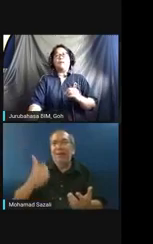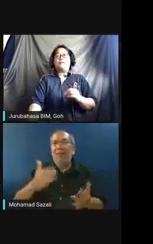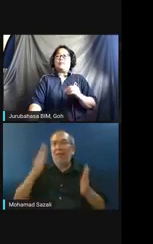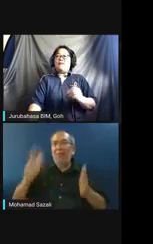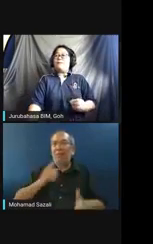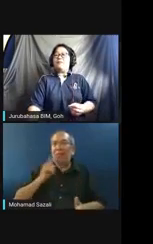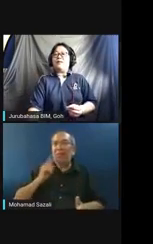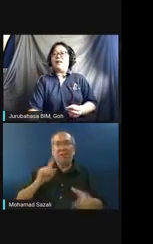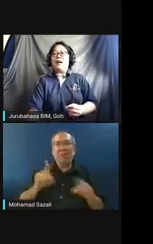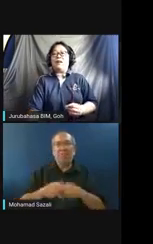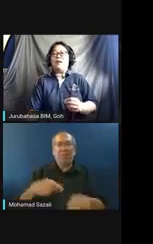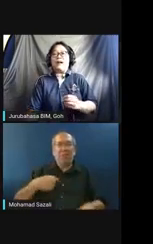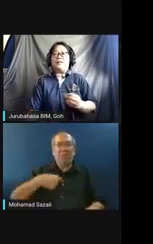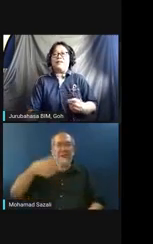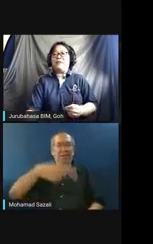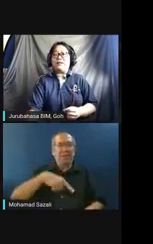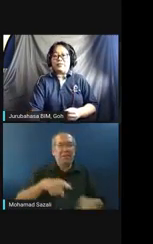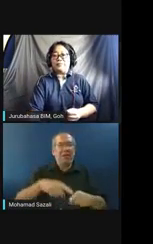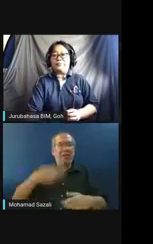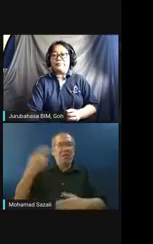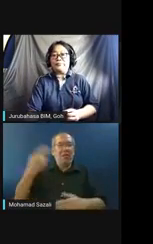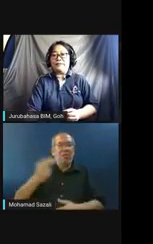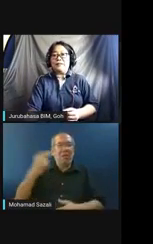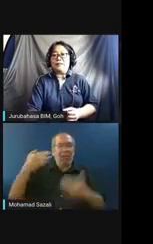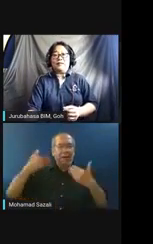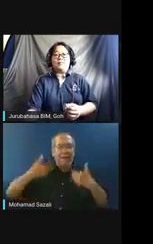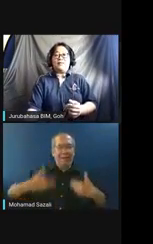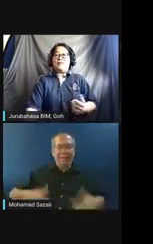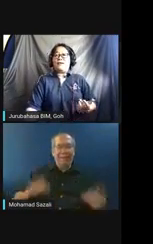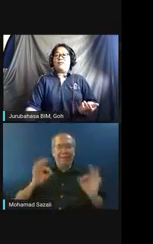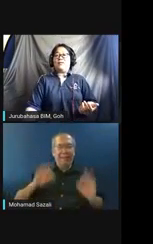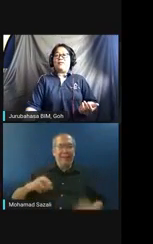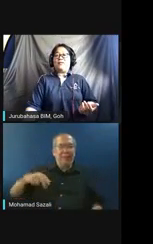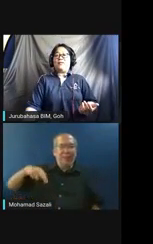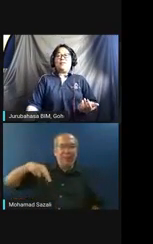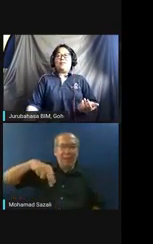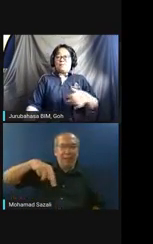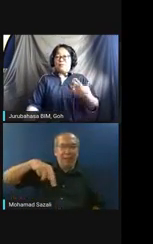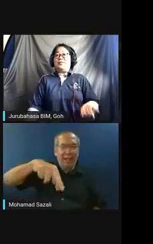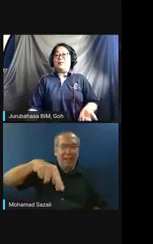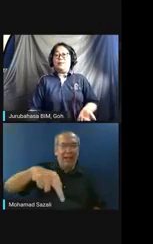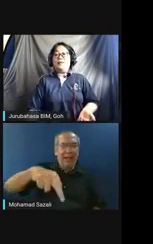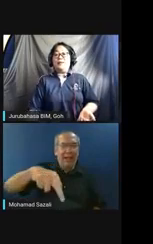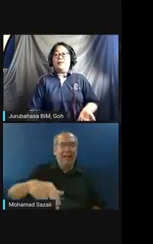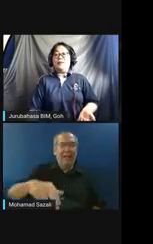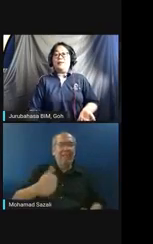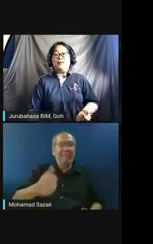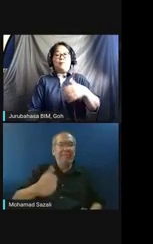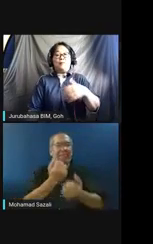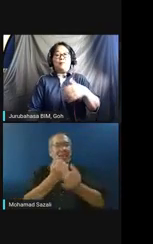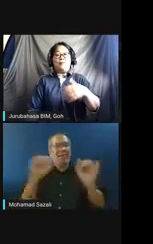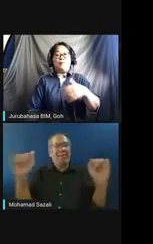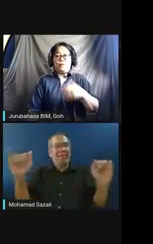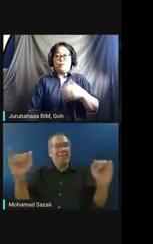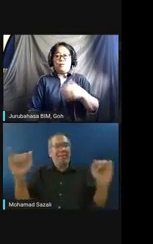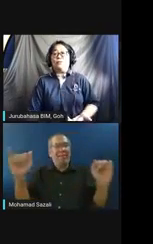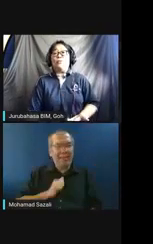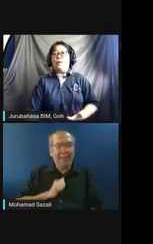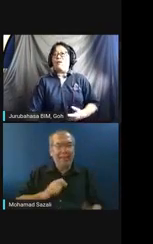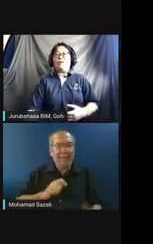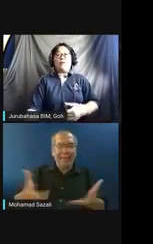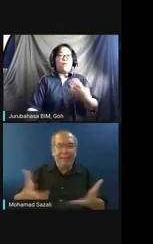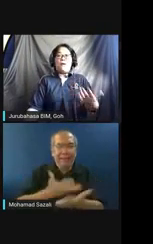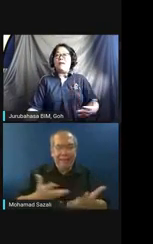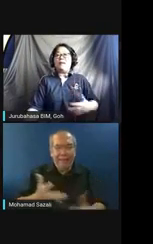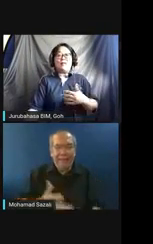how about a deaf person? How do you identify them? Because if you're actually able to see me, I will be able